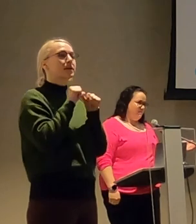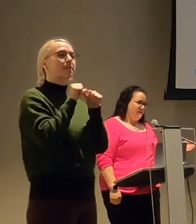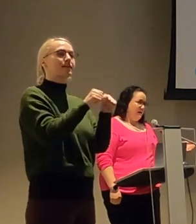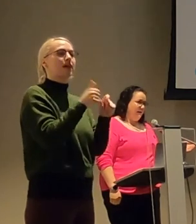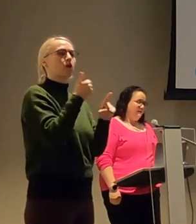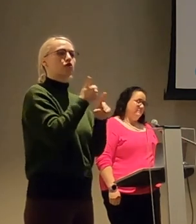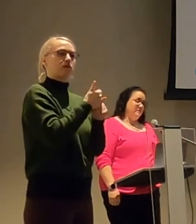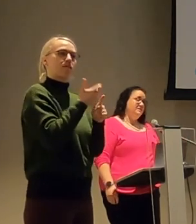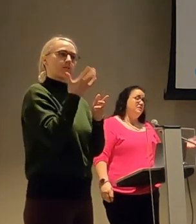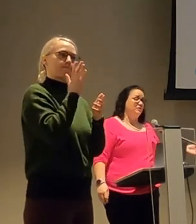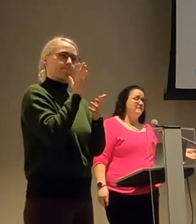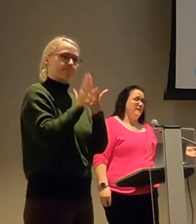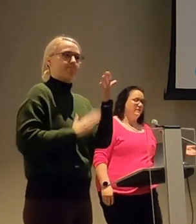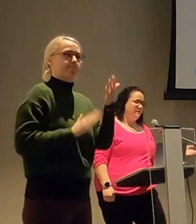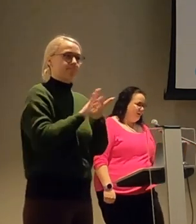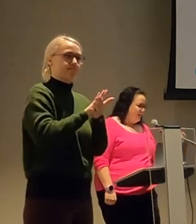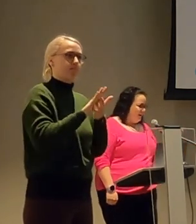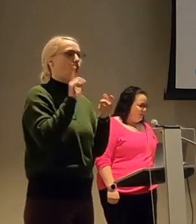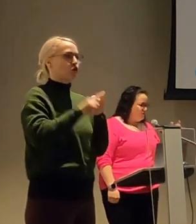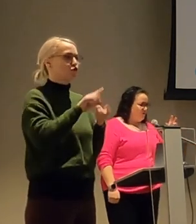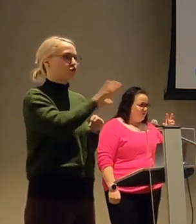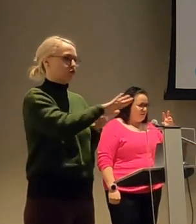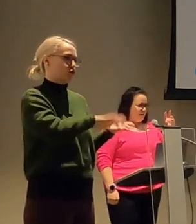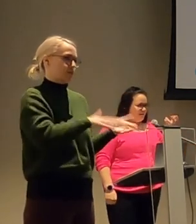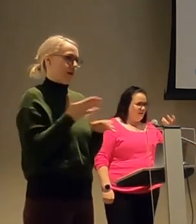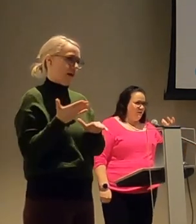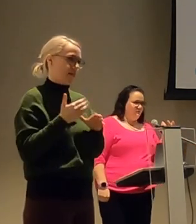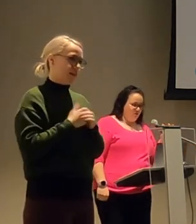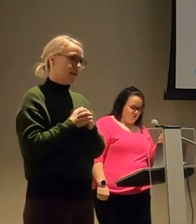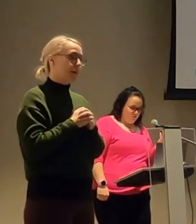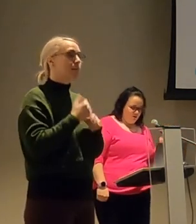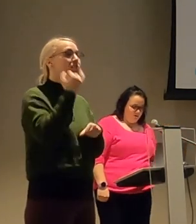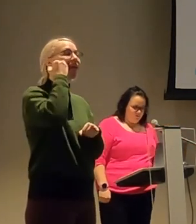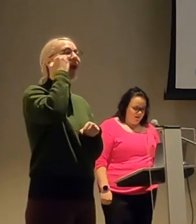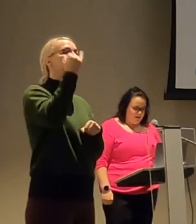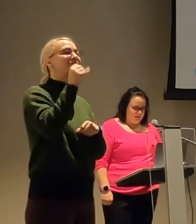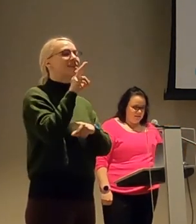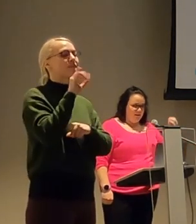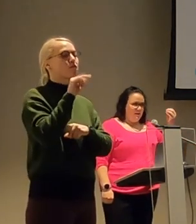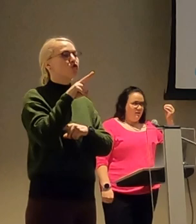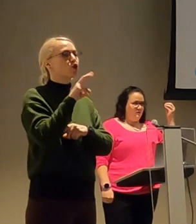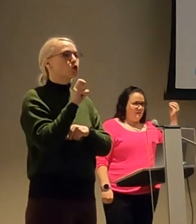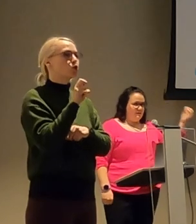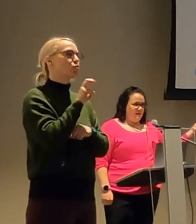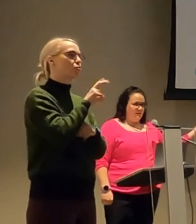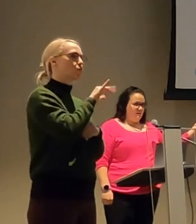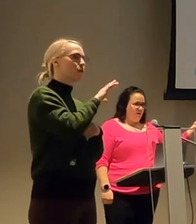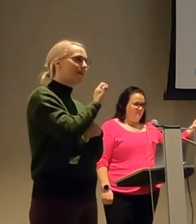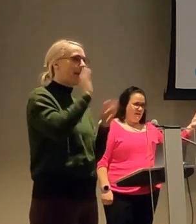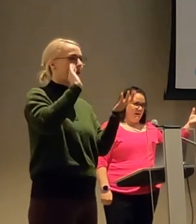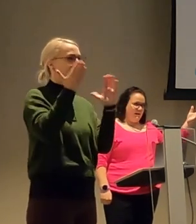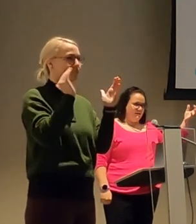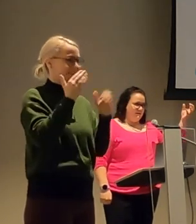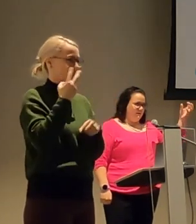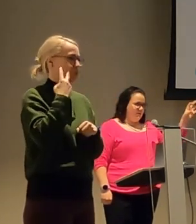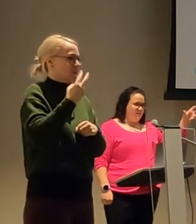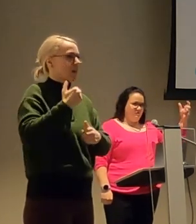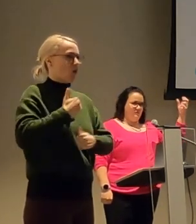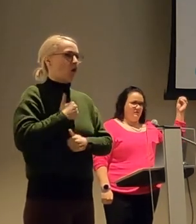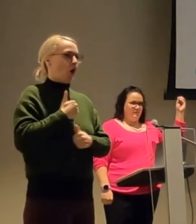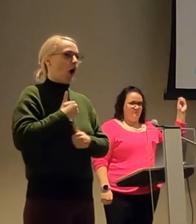after her husband died until her death. And so this idea of virtue over vice, you can see the army